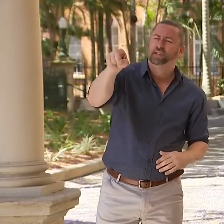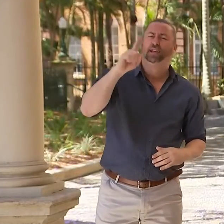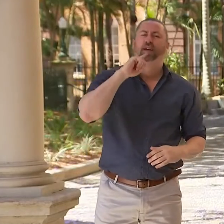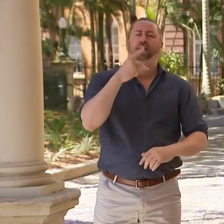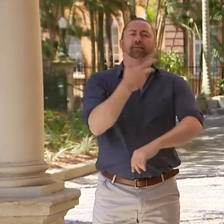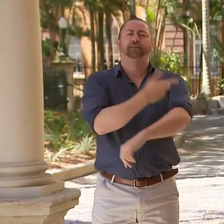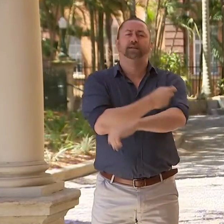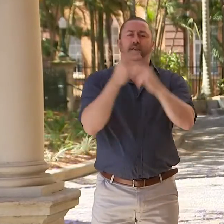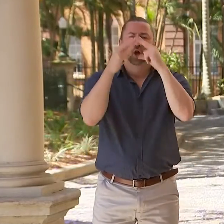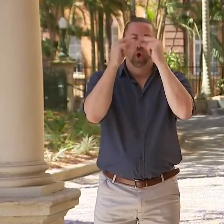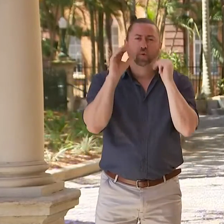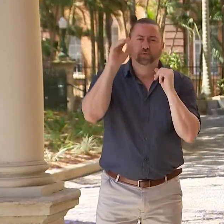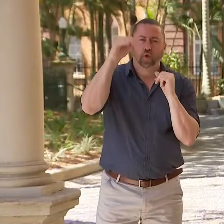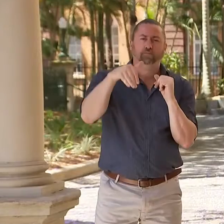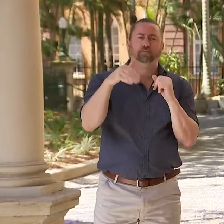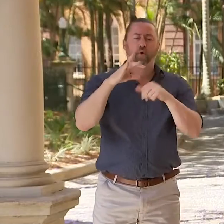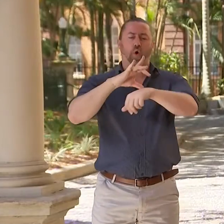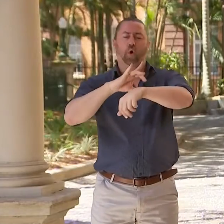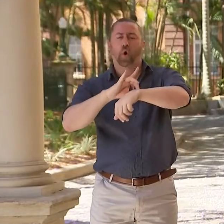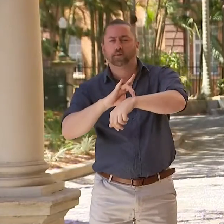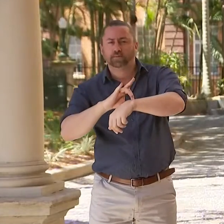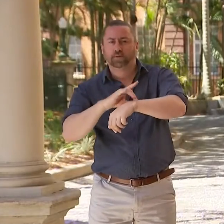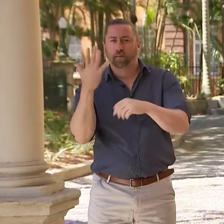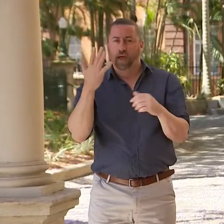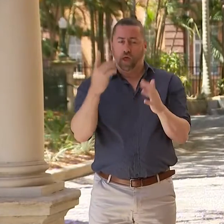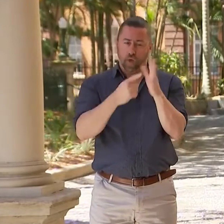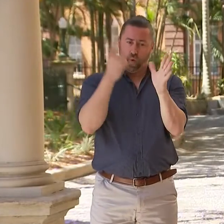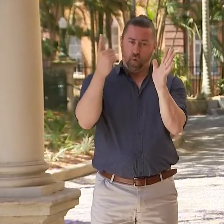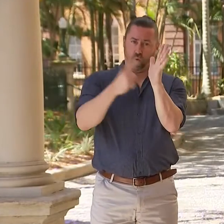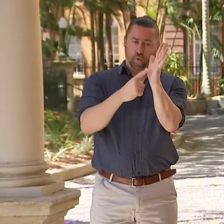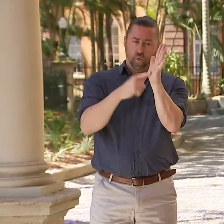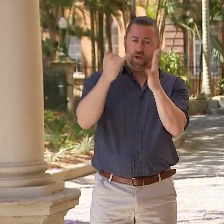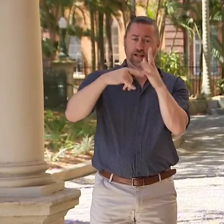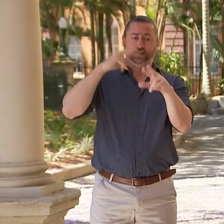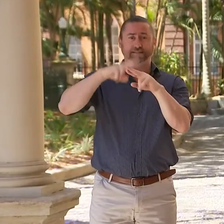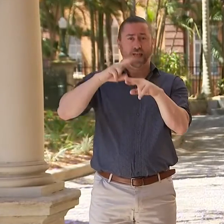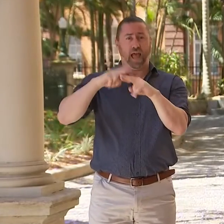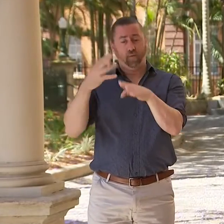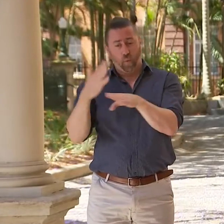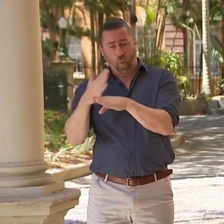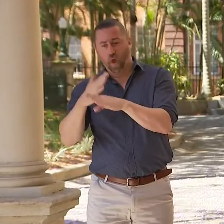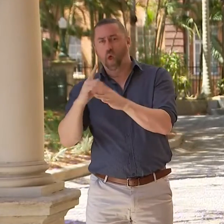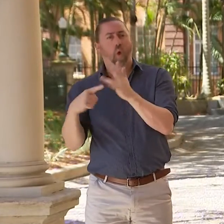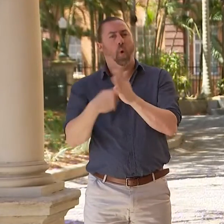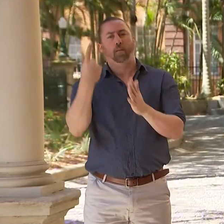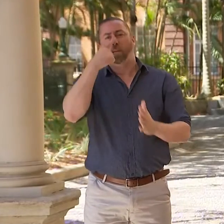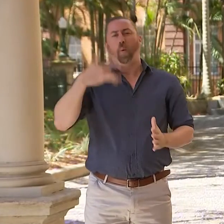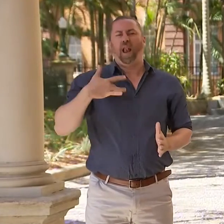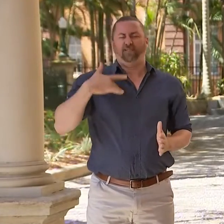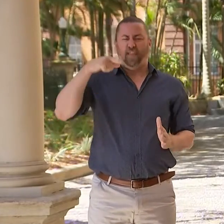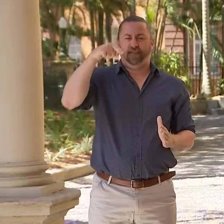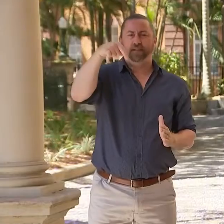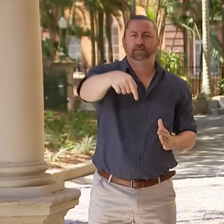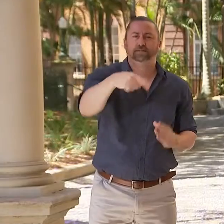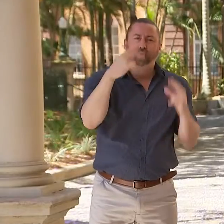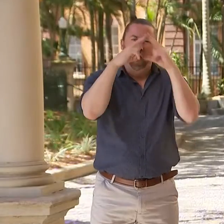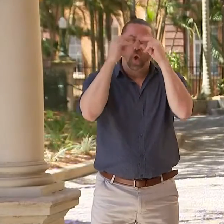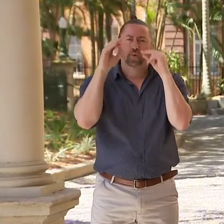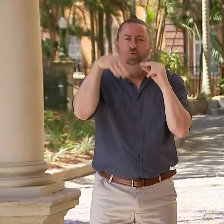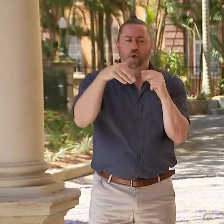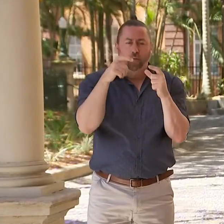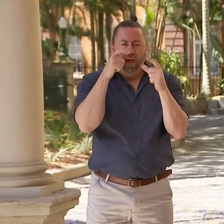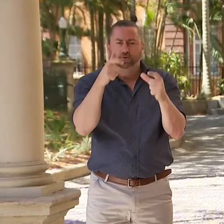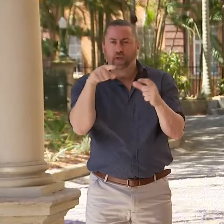aged care and hospitals, is that 100% of staff and residents, or is it staff and all the lockdowns at hospitals stop once